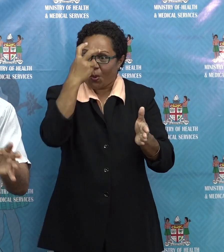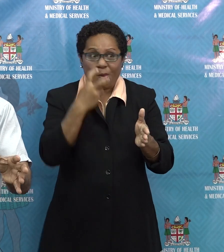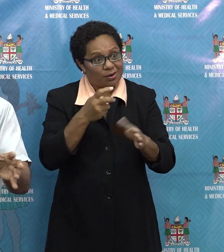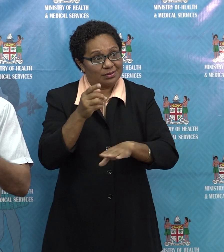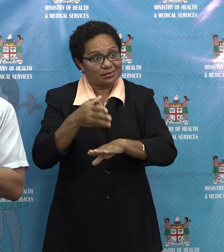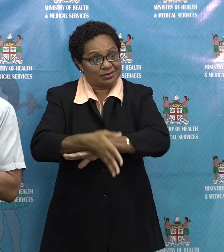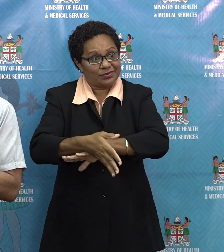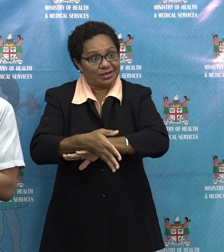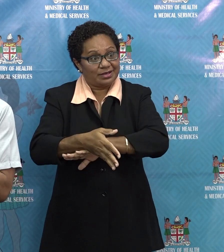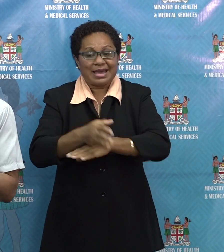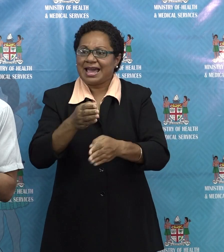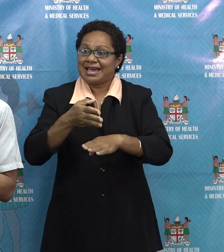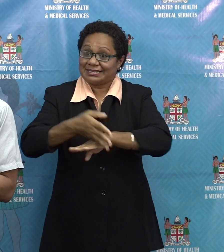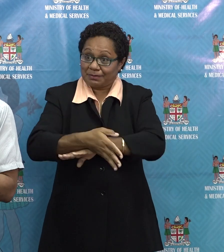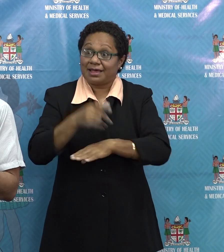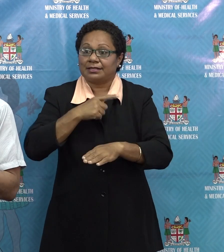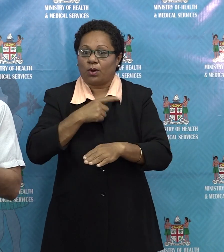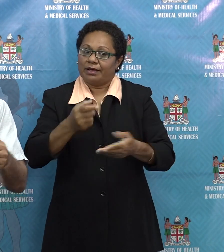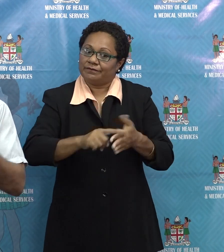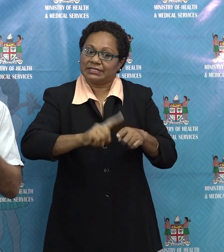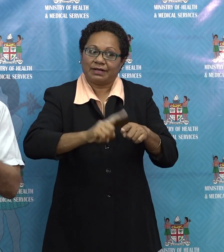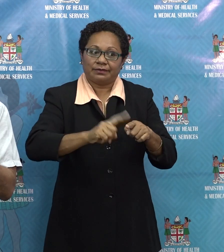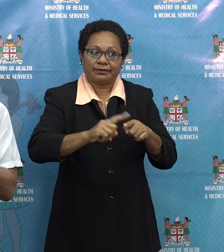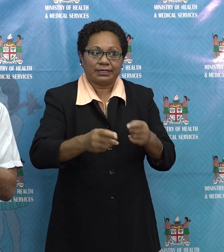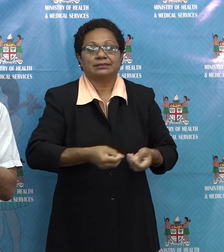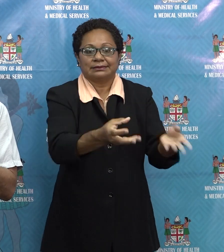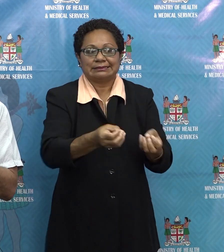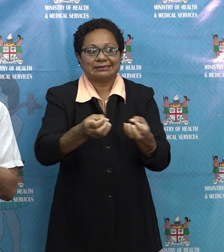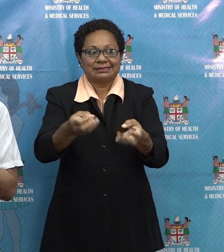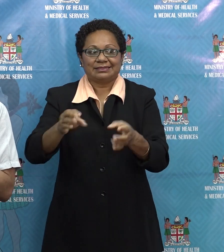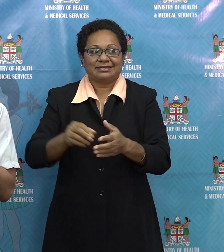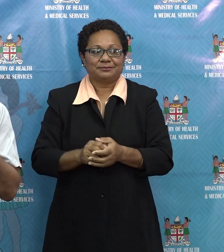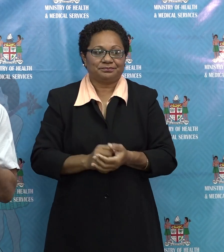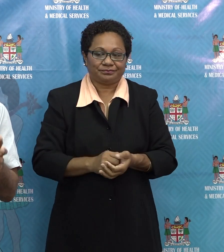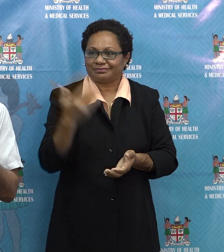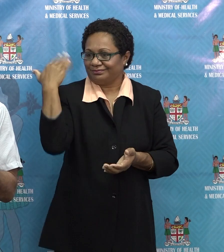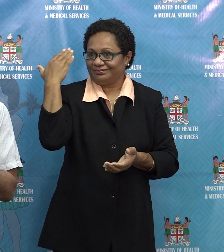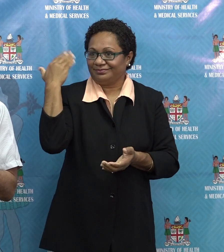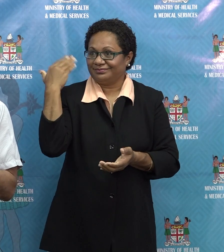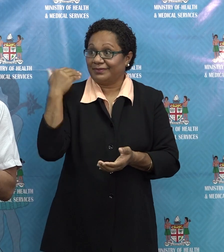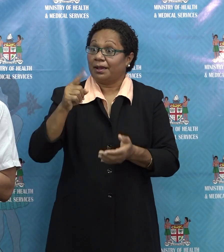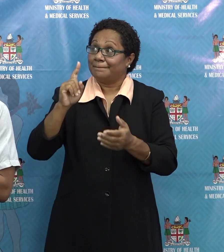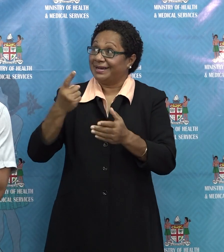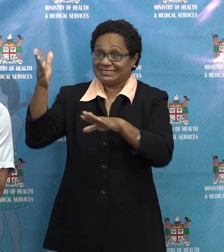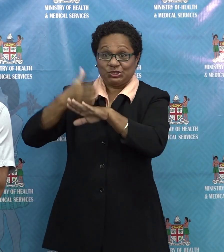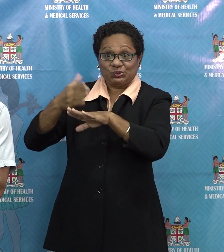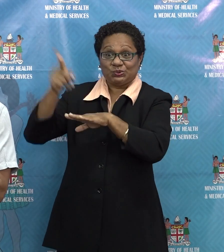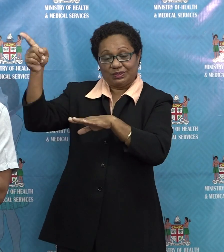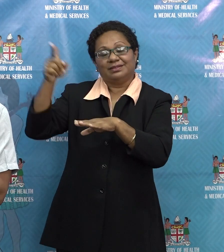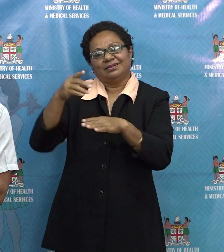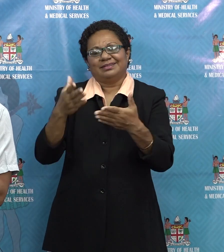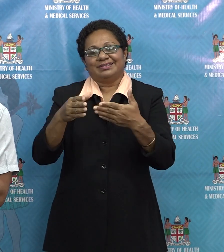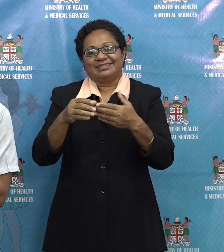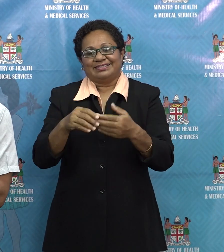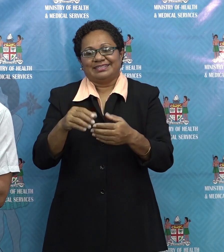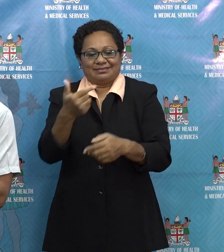bit more specifically. Prior to this, the expiry dates were just a little bit too close, so we had to move it fast. So that was part of the reason